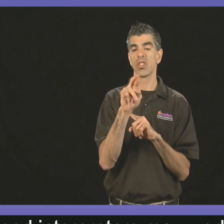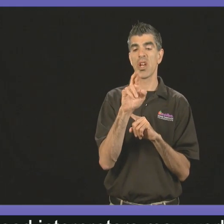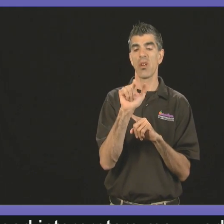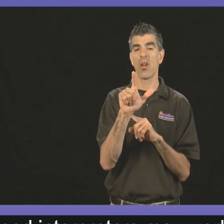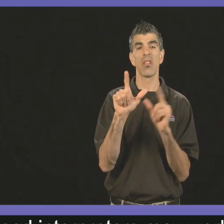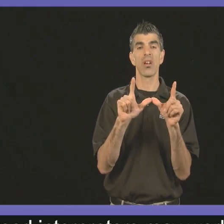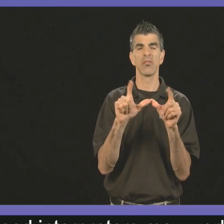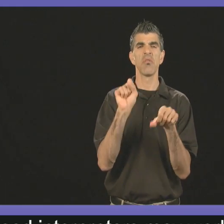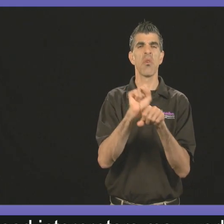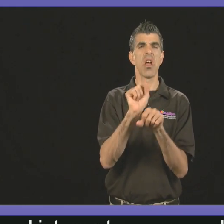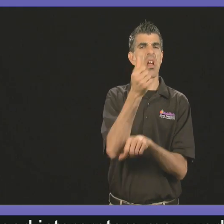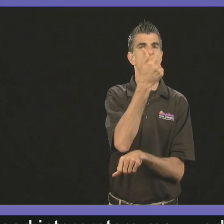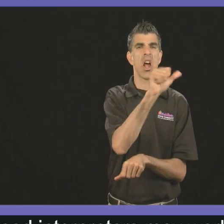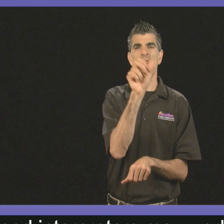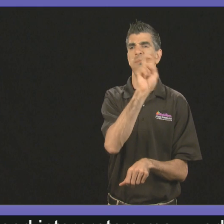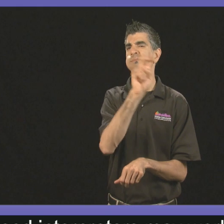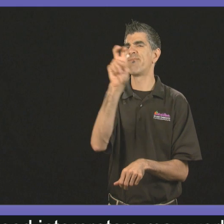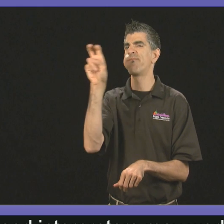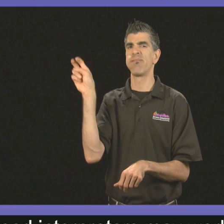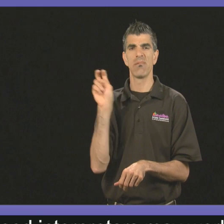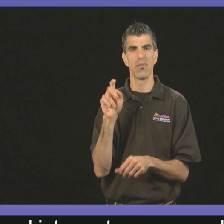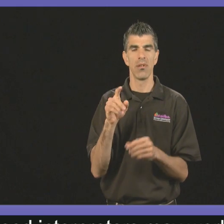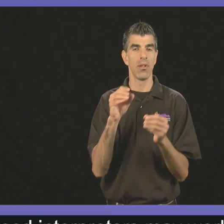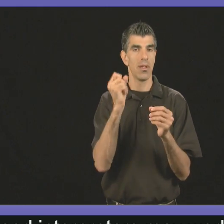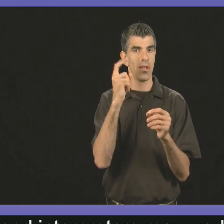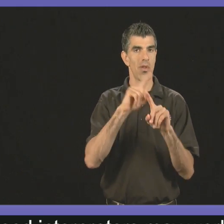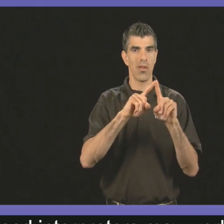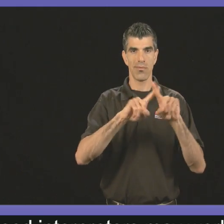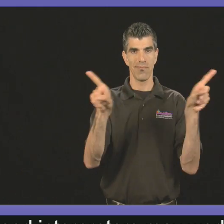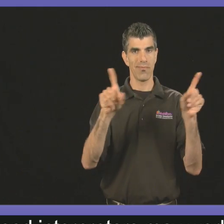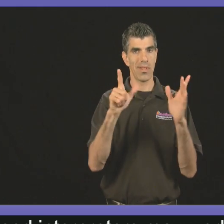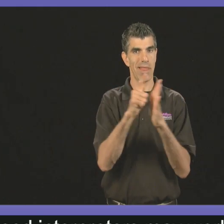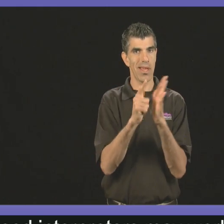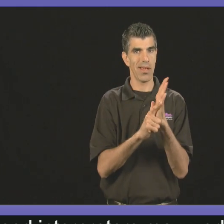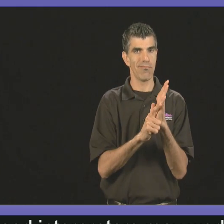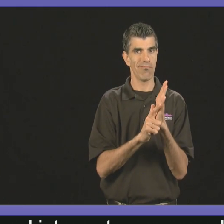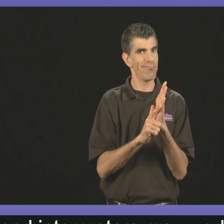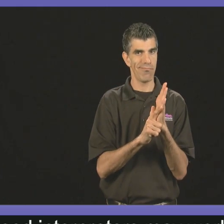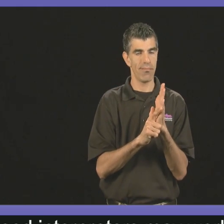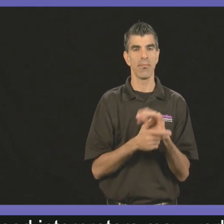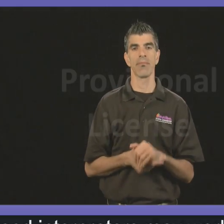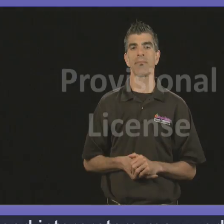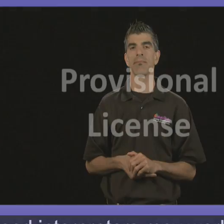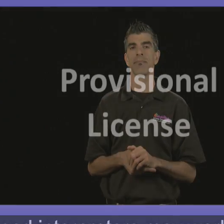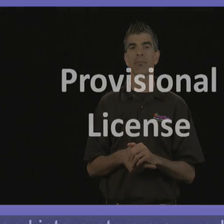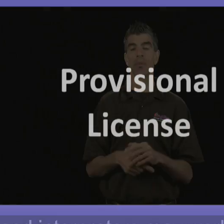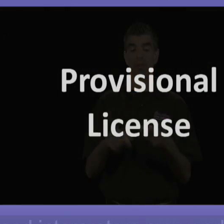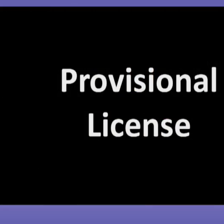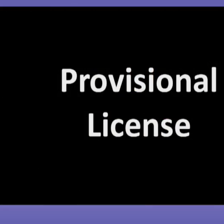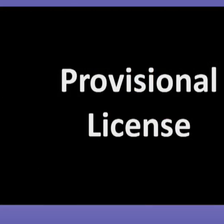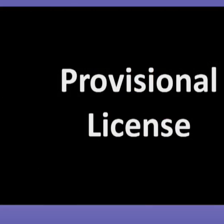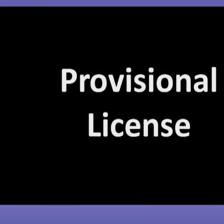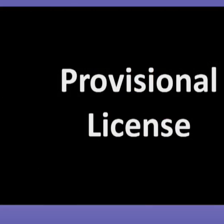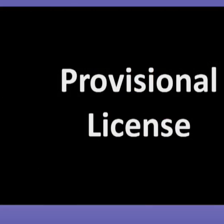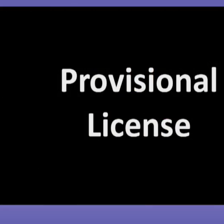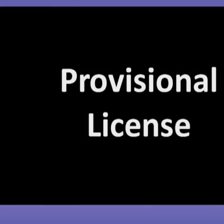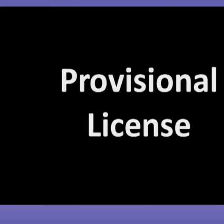General licensed interpreters may work in any setting with the exception of legal settings.